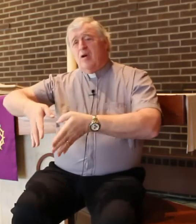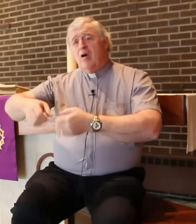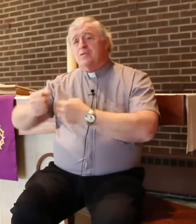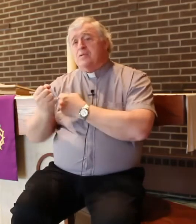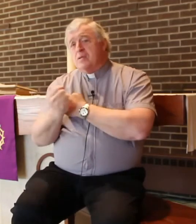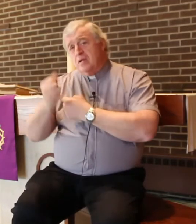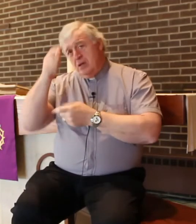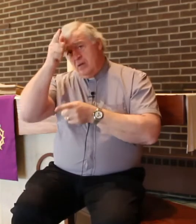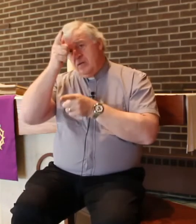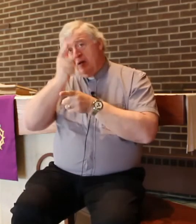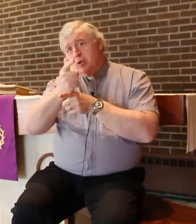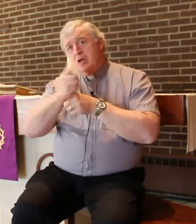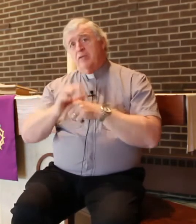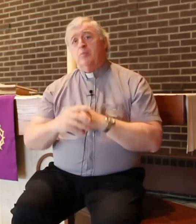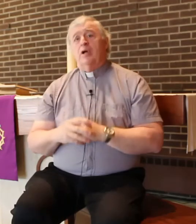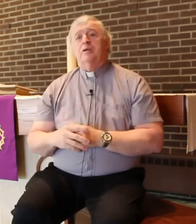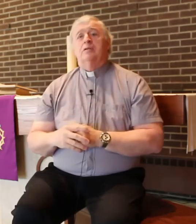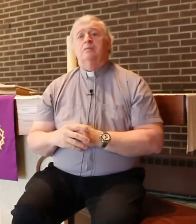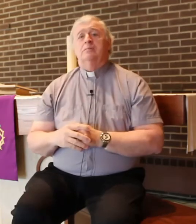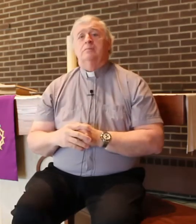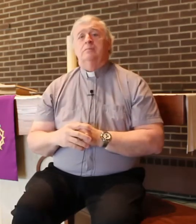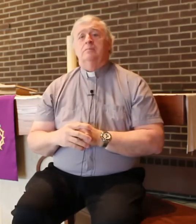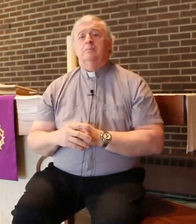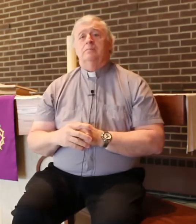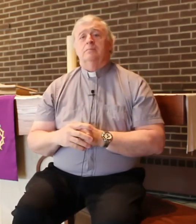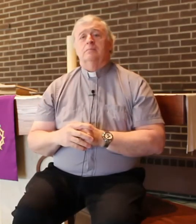loss of their beloved brother.